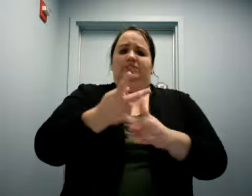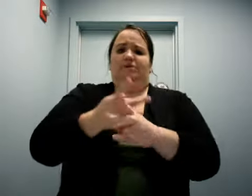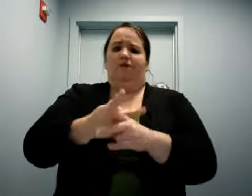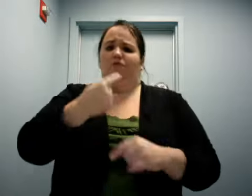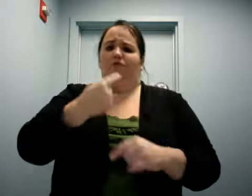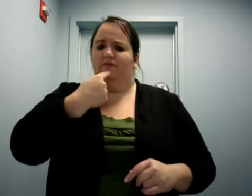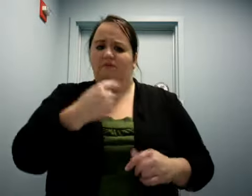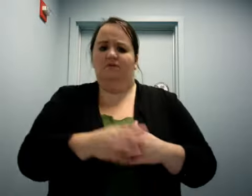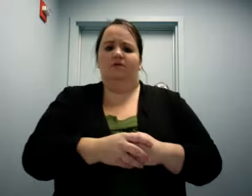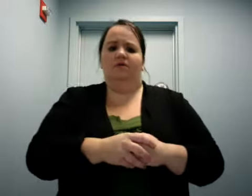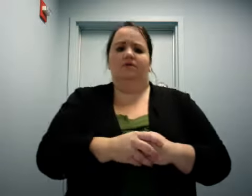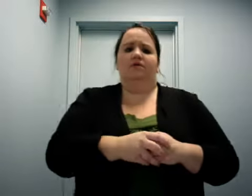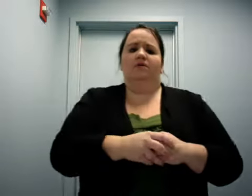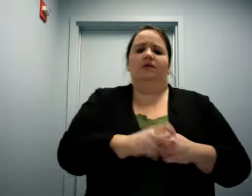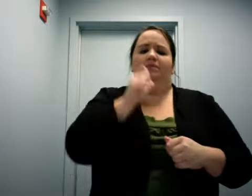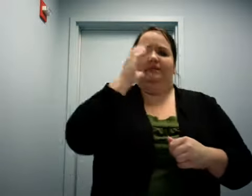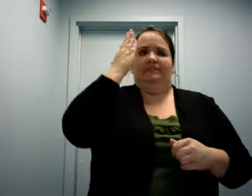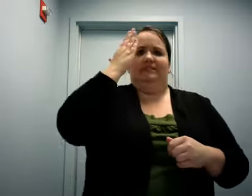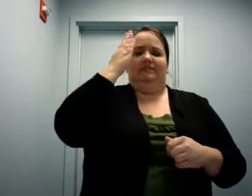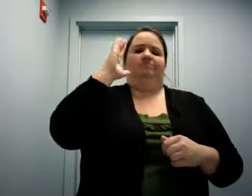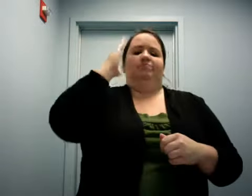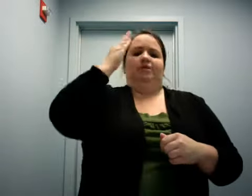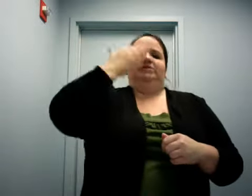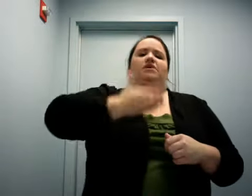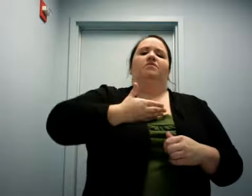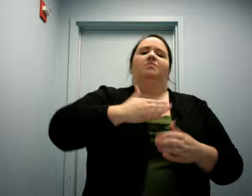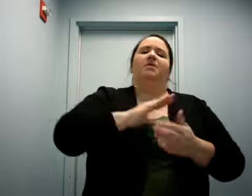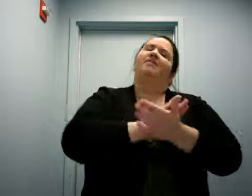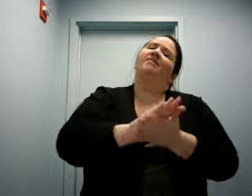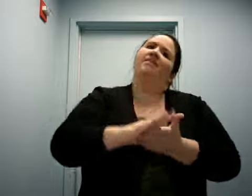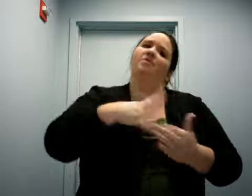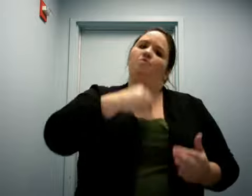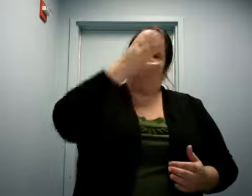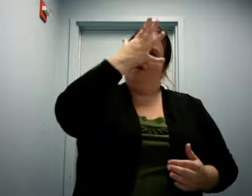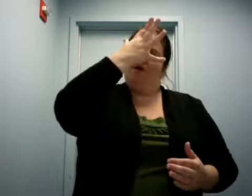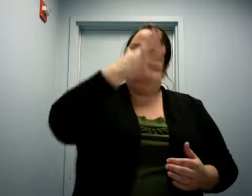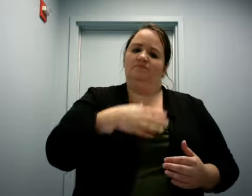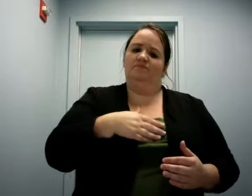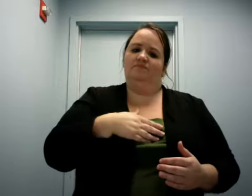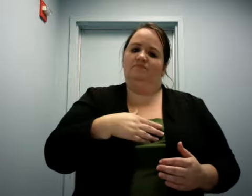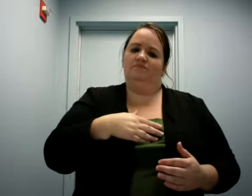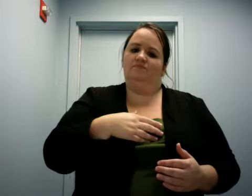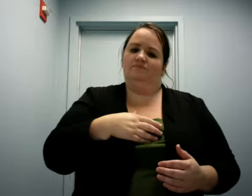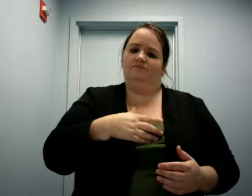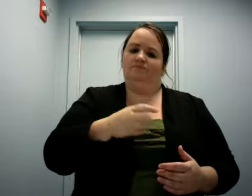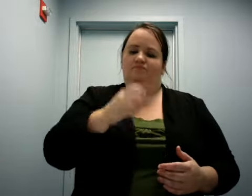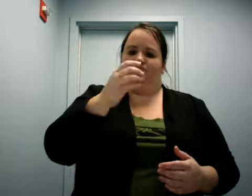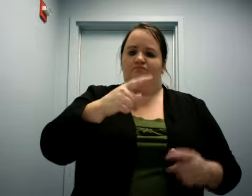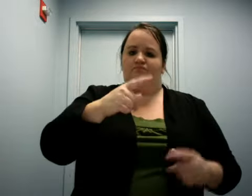white foreigner. I would see Africans in the same way that I, as a child, had seen Fide's family.